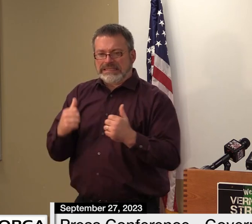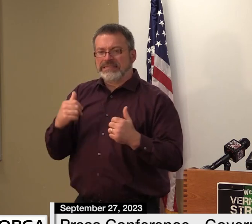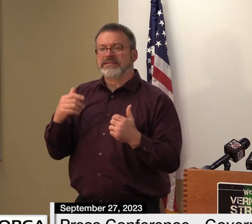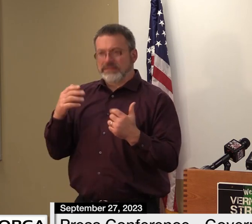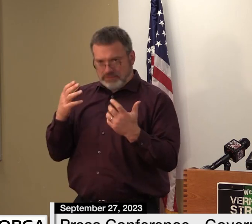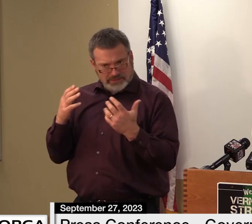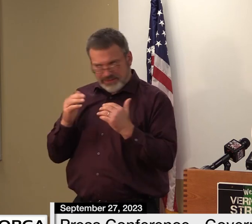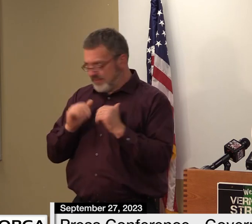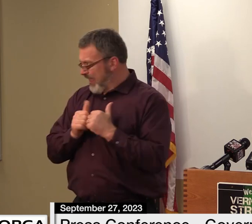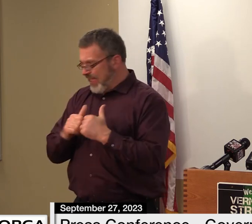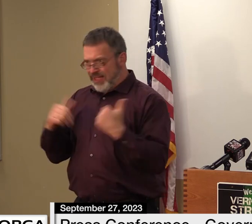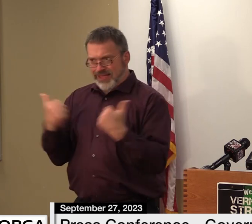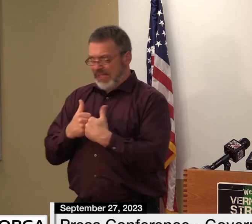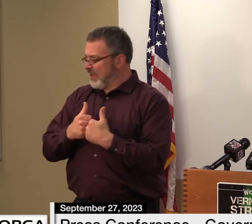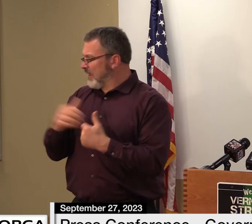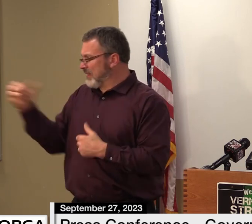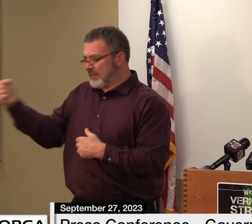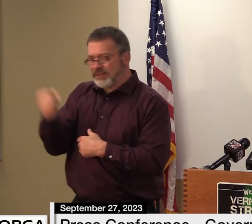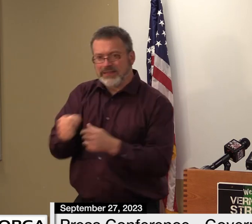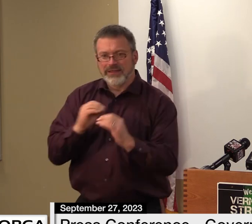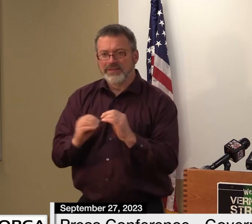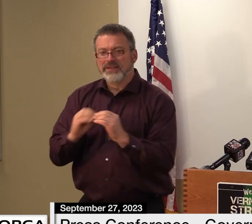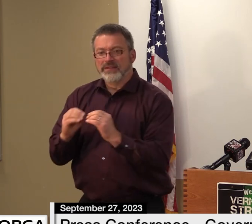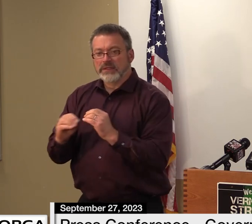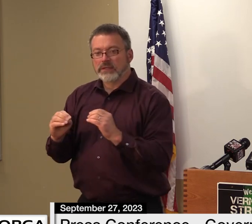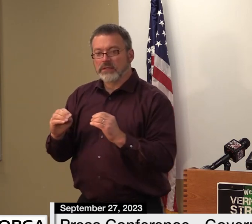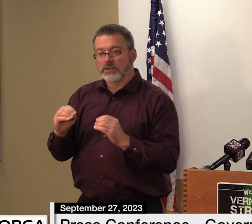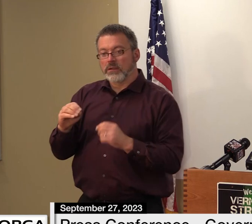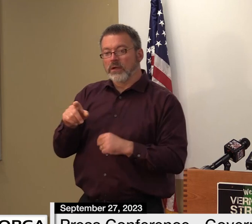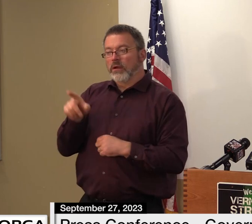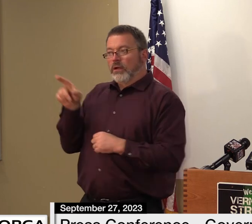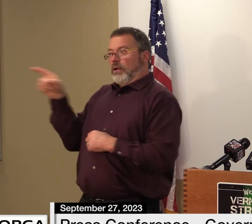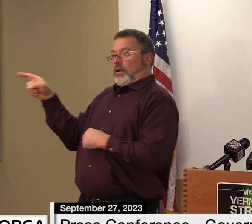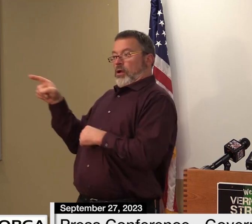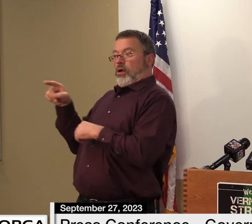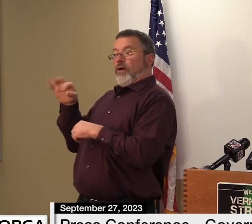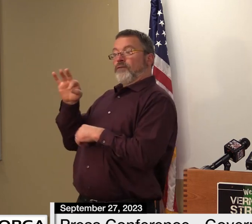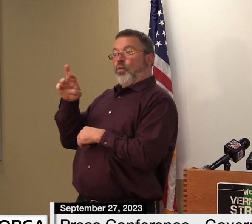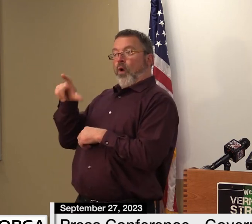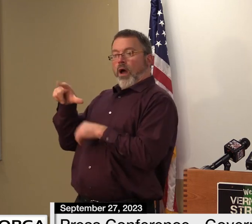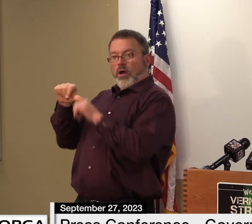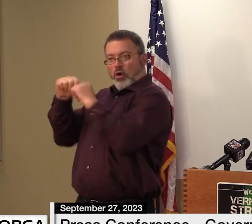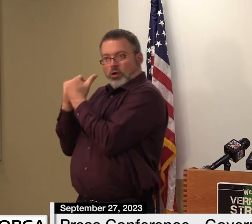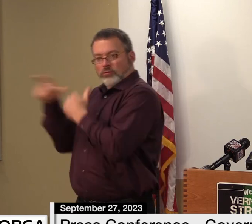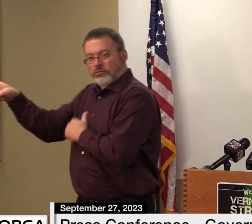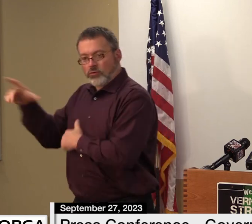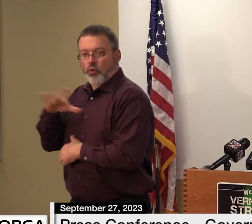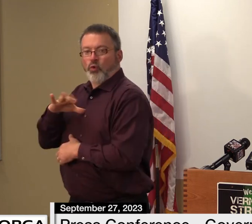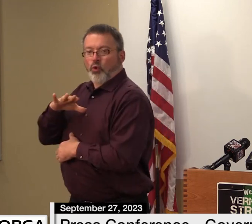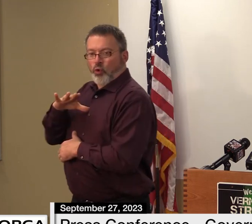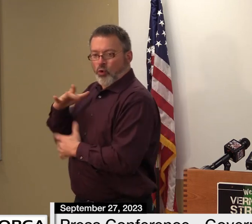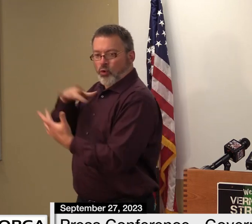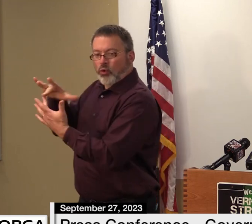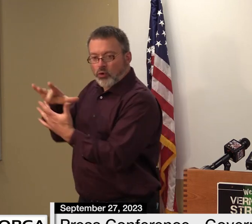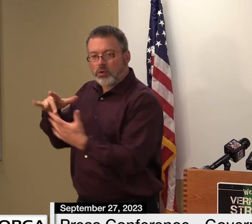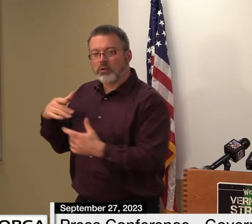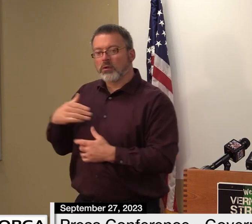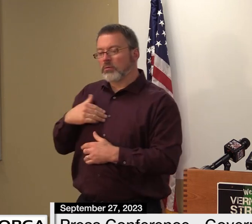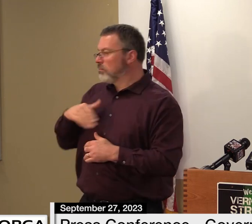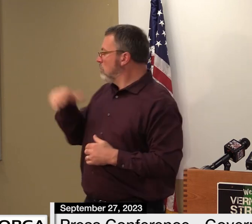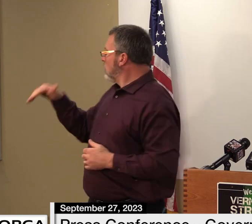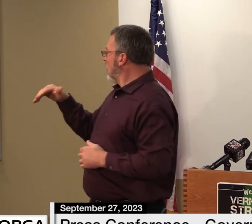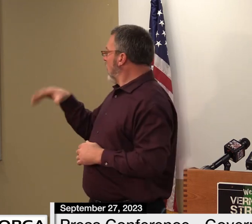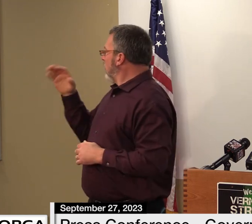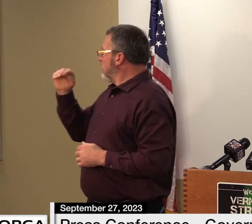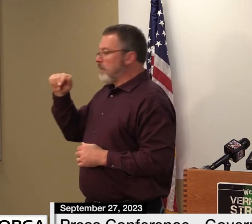Dealers Association have agreed to help connect people with contractors to get the work done, and I want to thank Matt Cota, who is here today, for